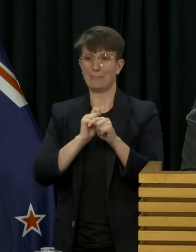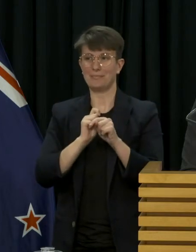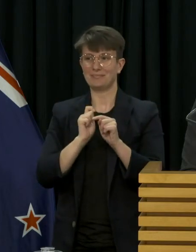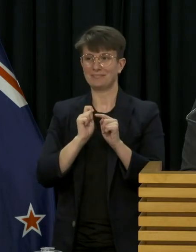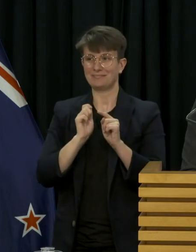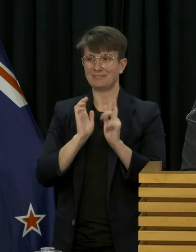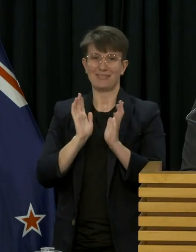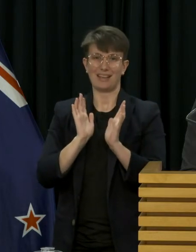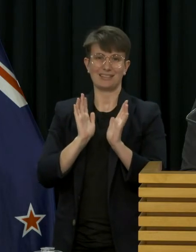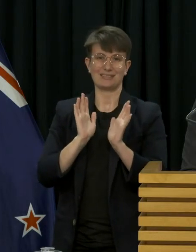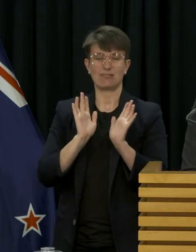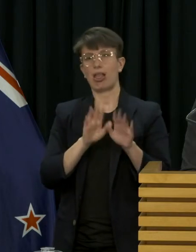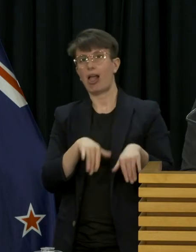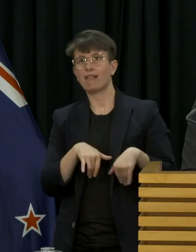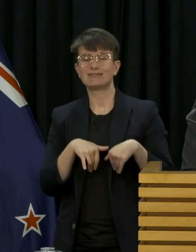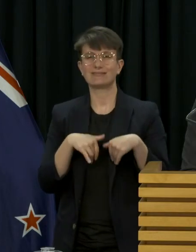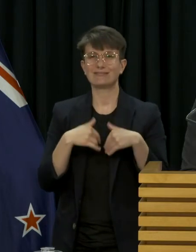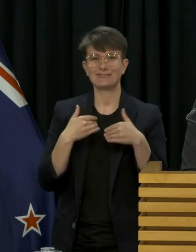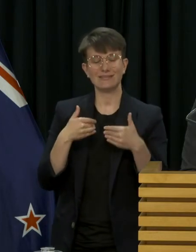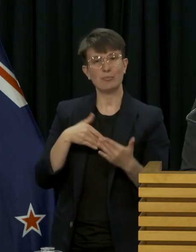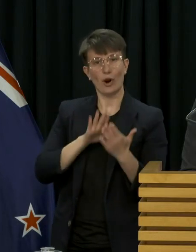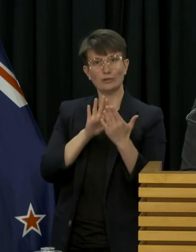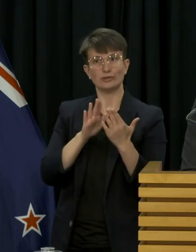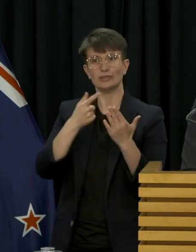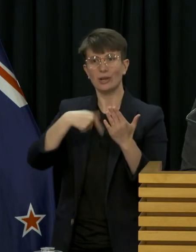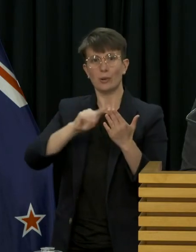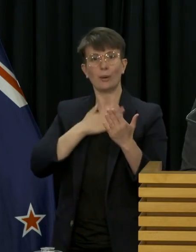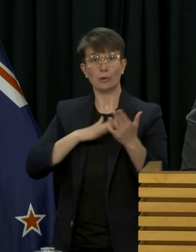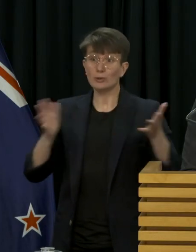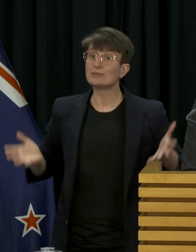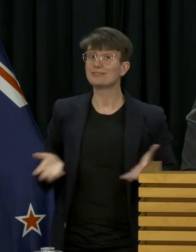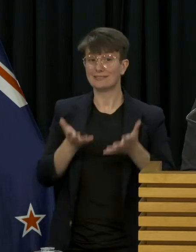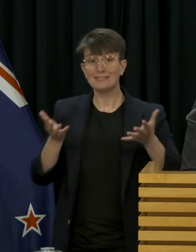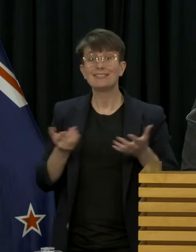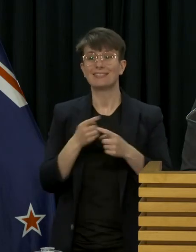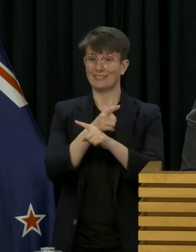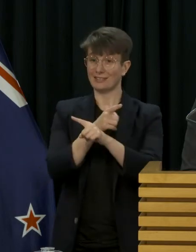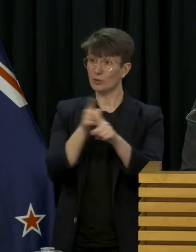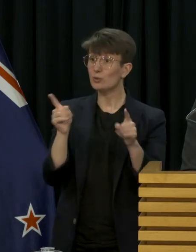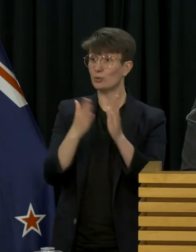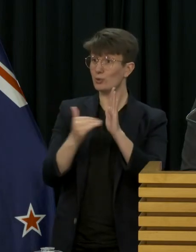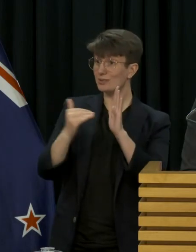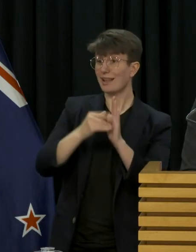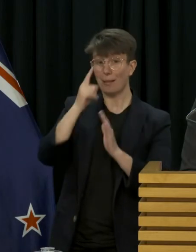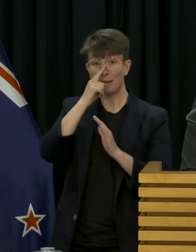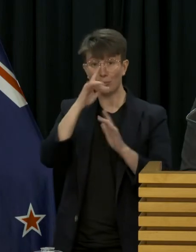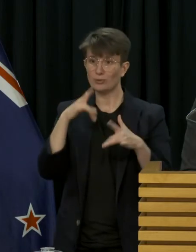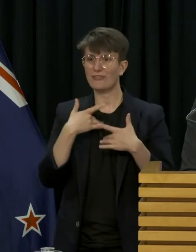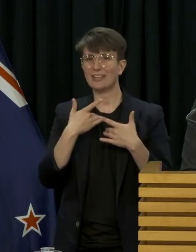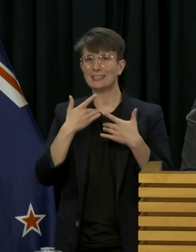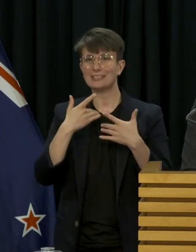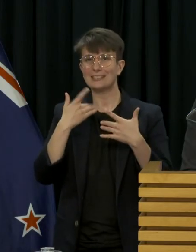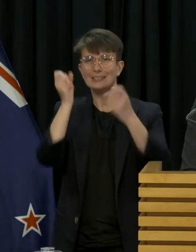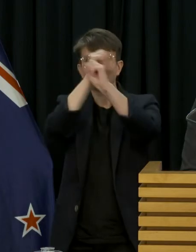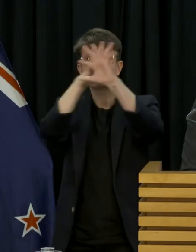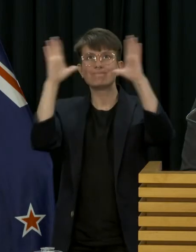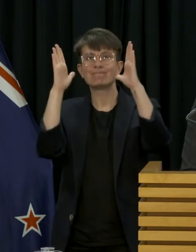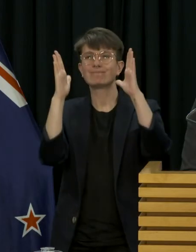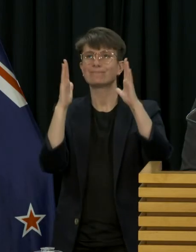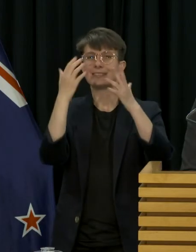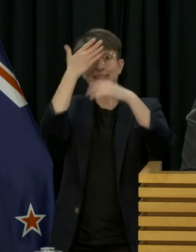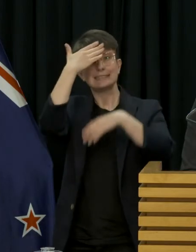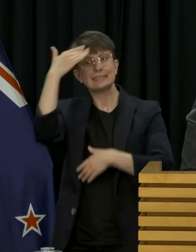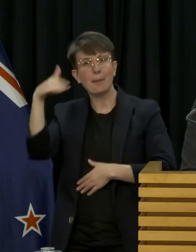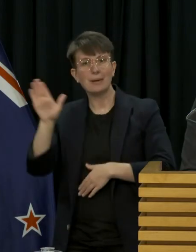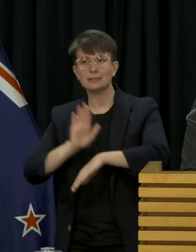biggest incentive we can give people is we all want a summer break that has freedom attached to it. No one wants restrictions during